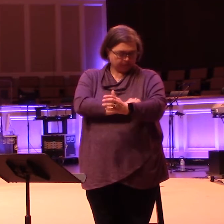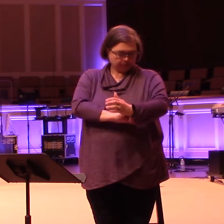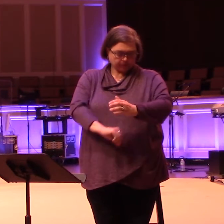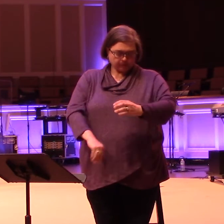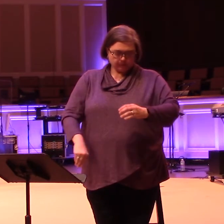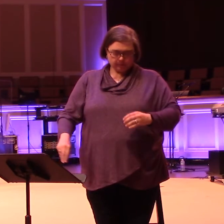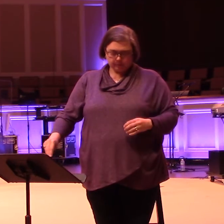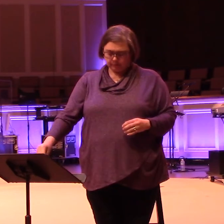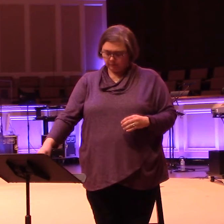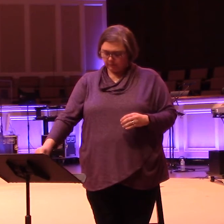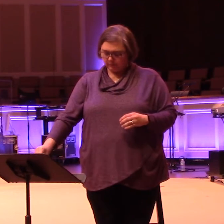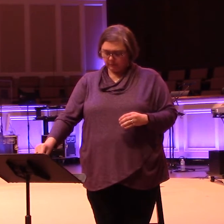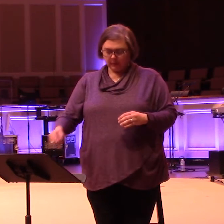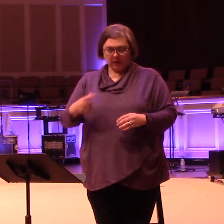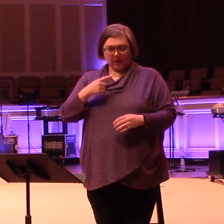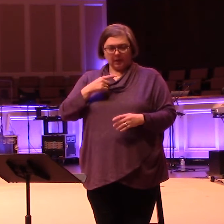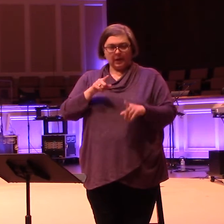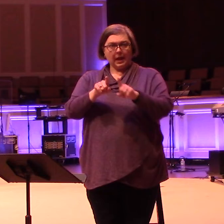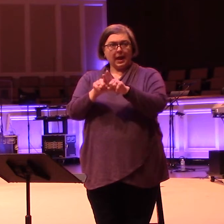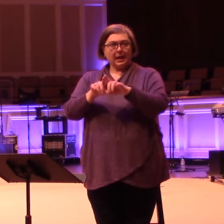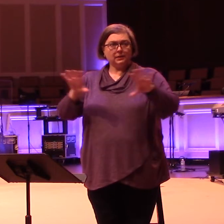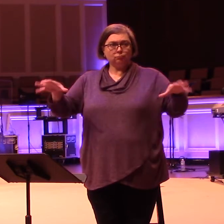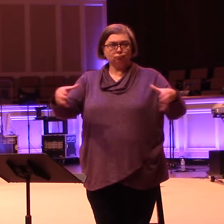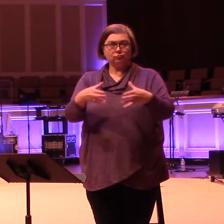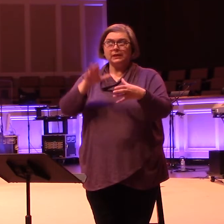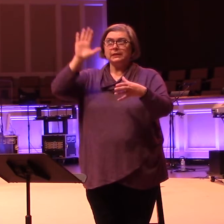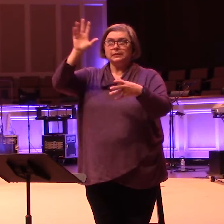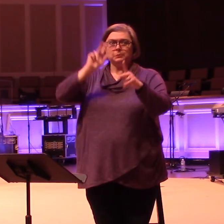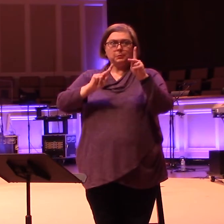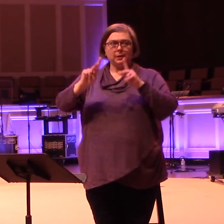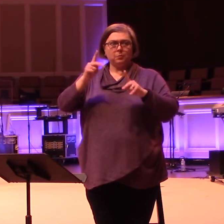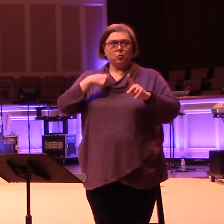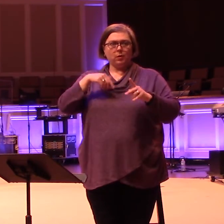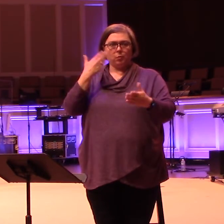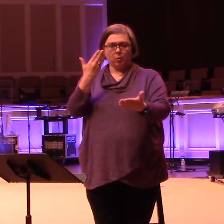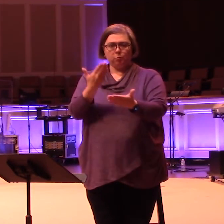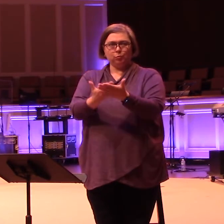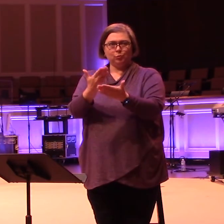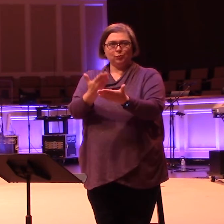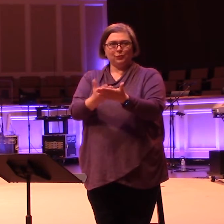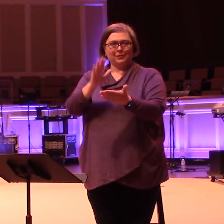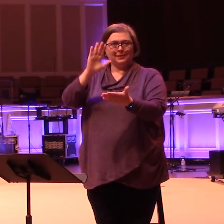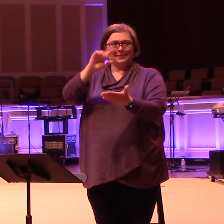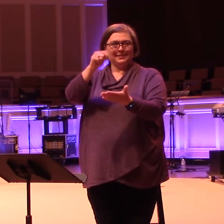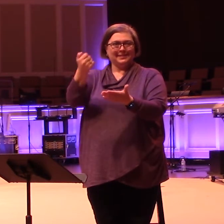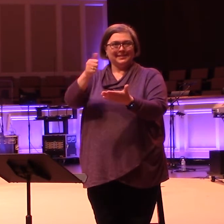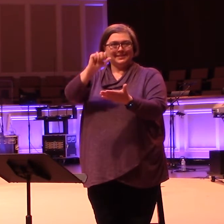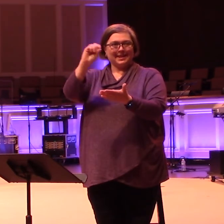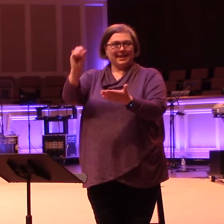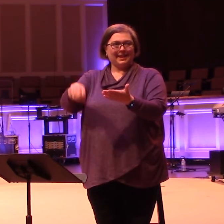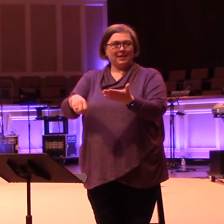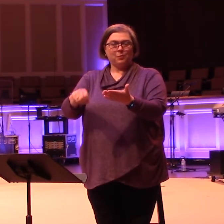As a people, we're going to prove the tithe. We're going to test the Lord. Watch what He does.